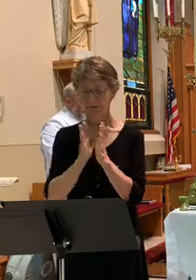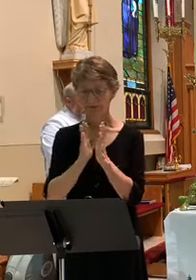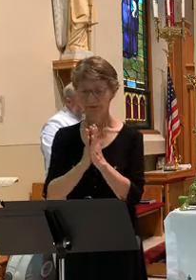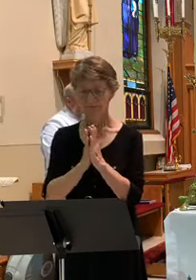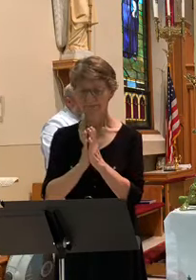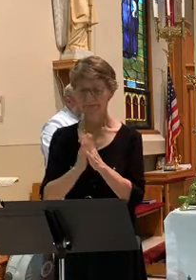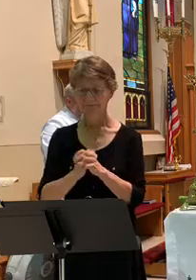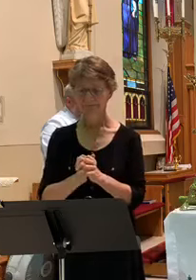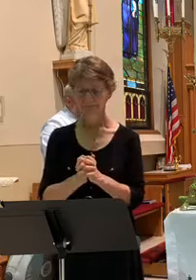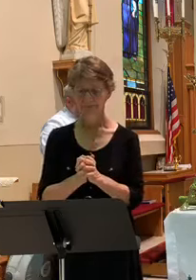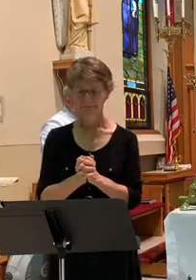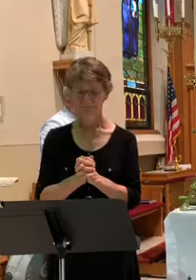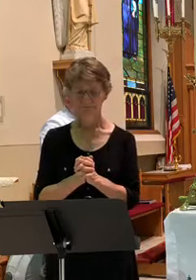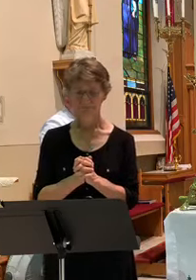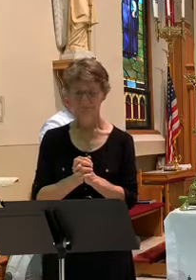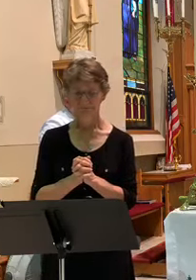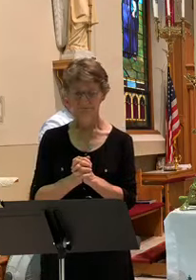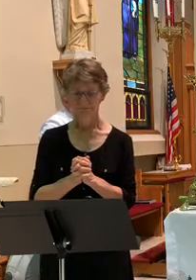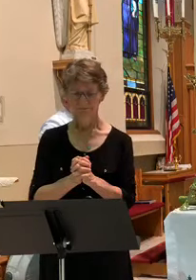Amen.